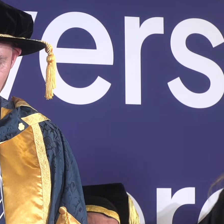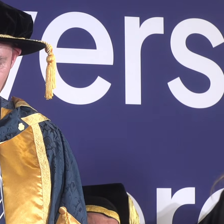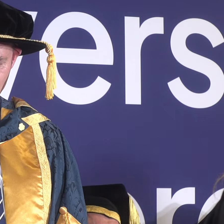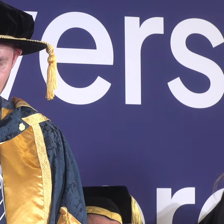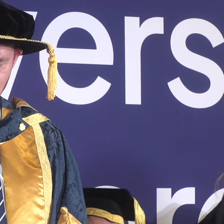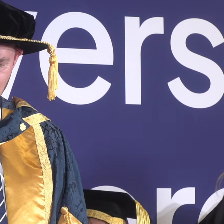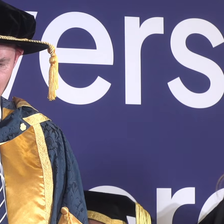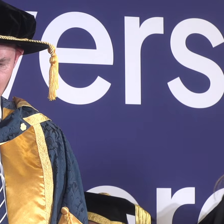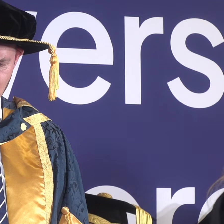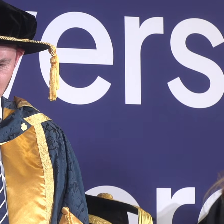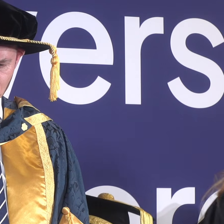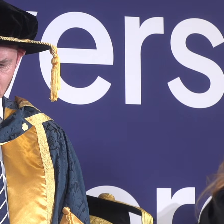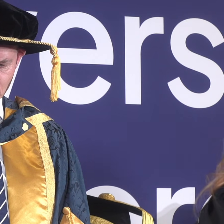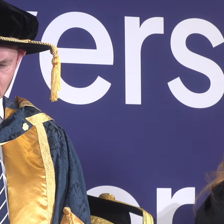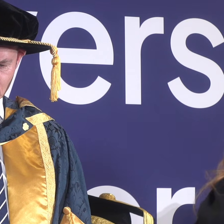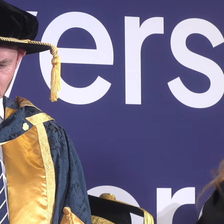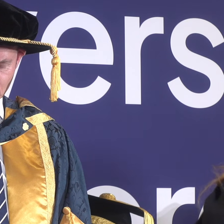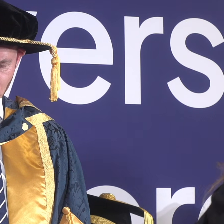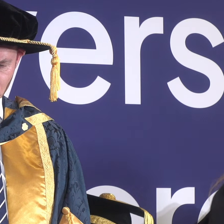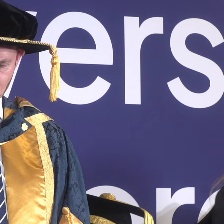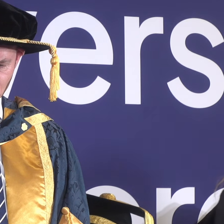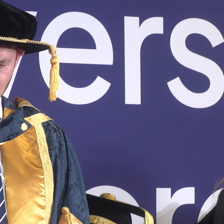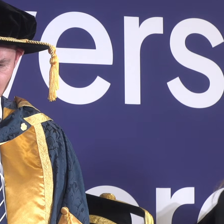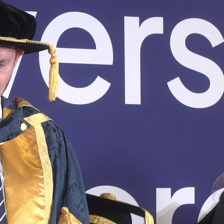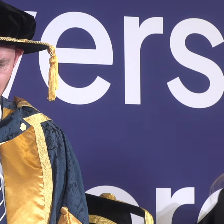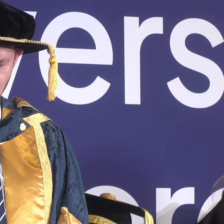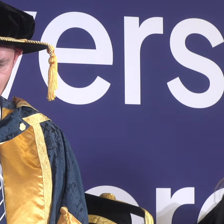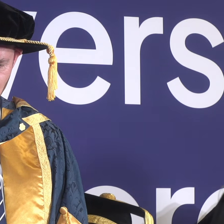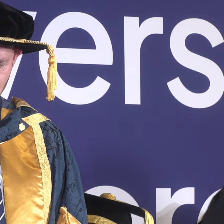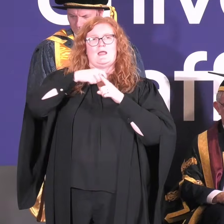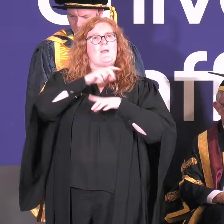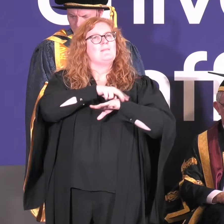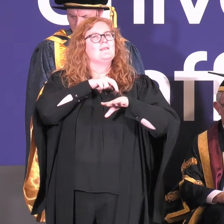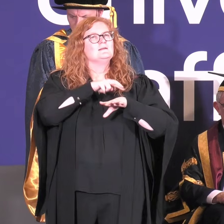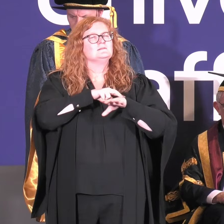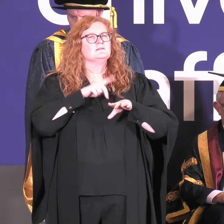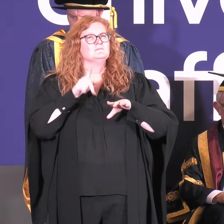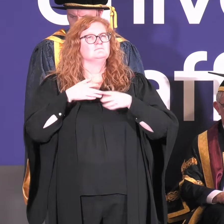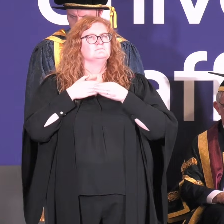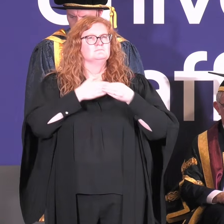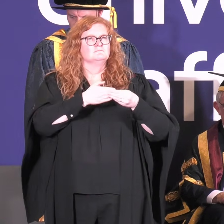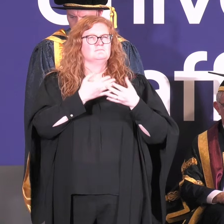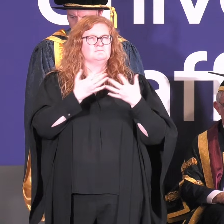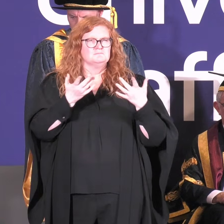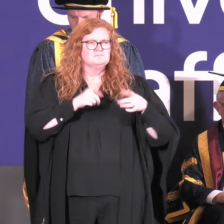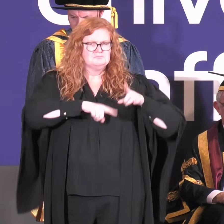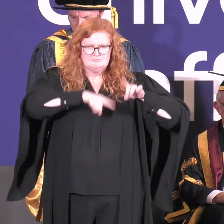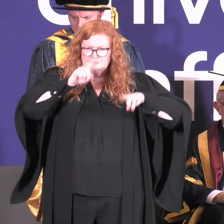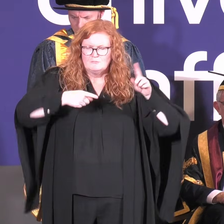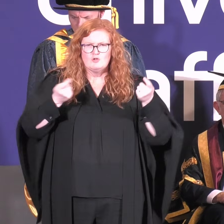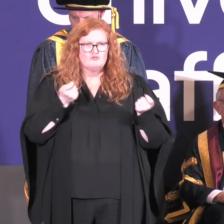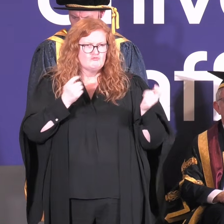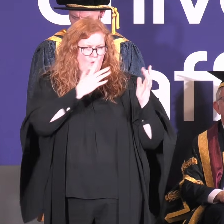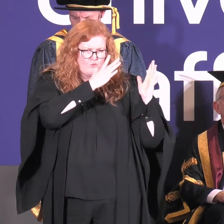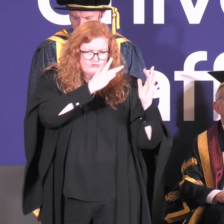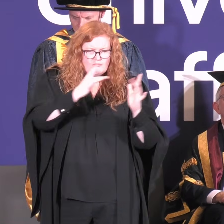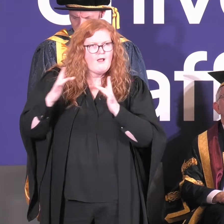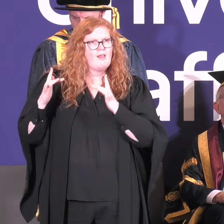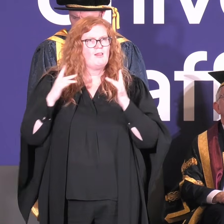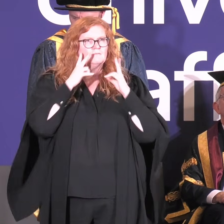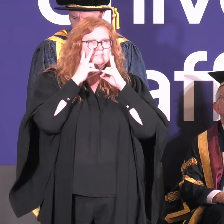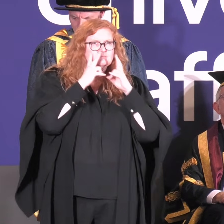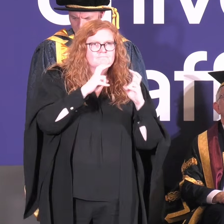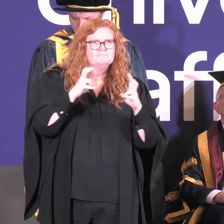UK's Society of Evidence-Based Policing and has led a range of pioneering randomised controlled trials